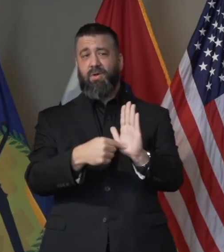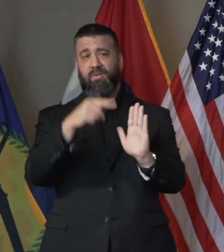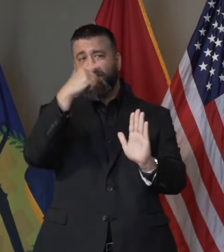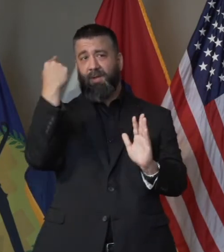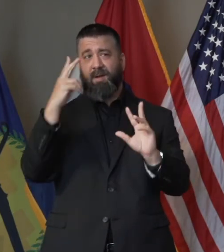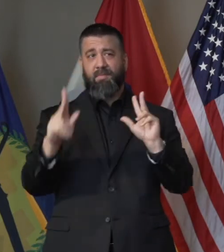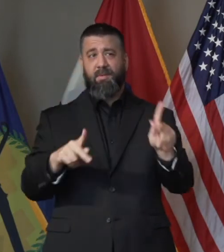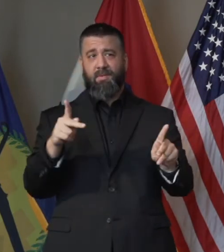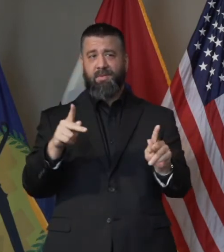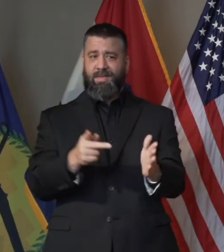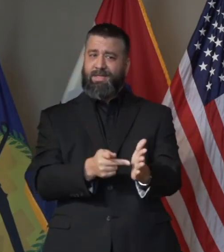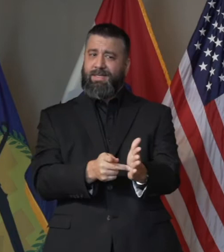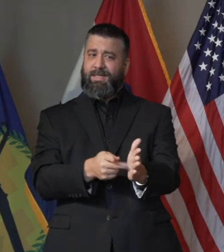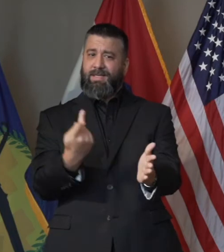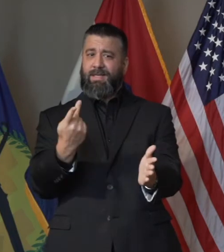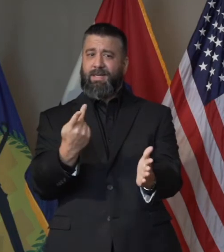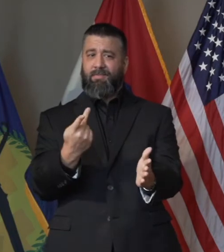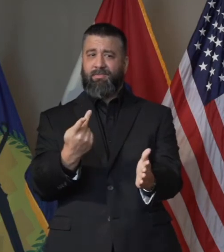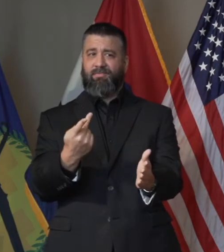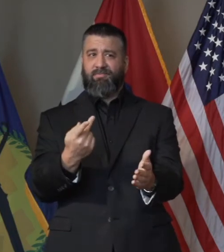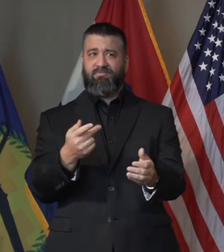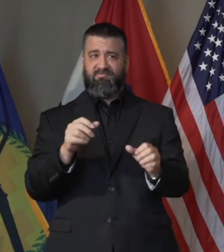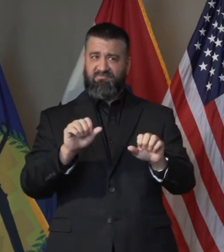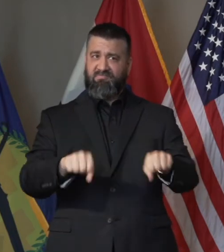have had COVID-19 as white residents,